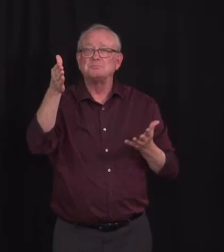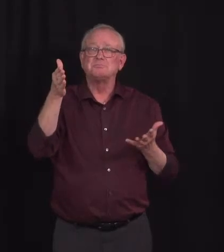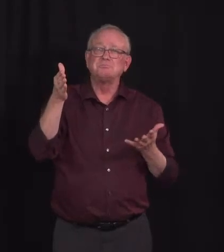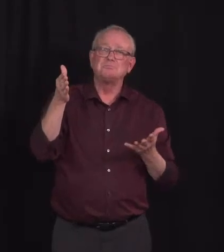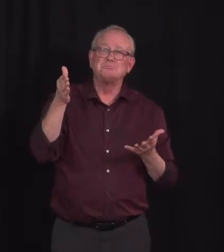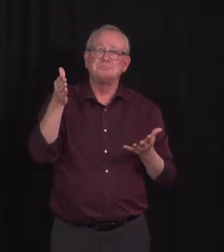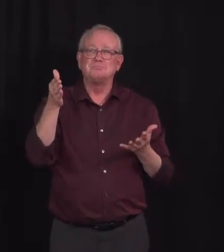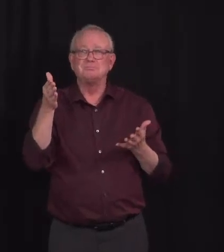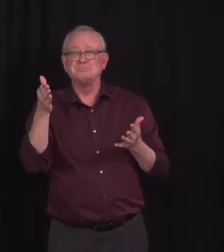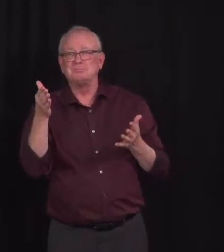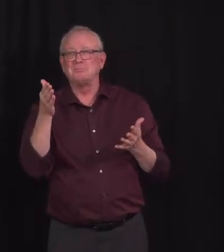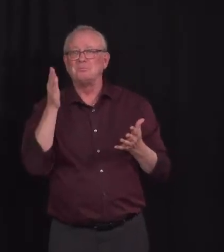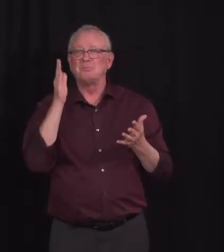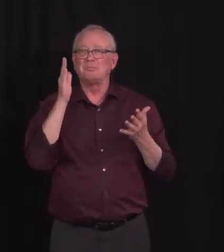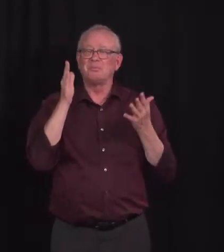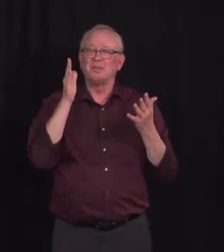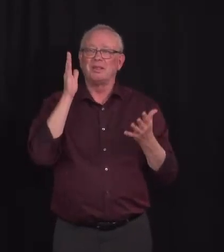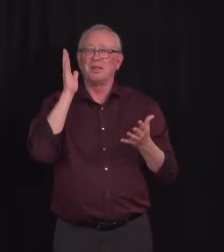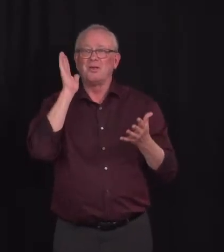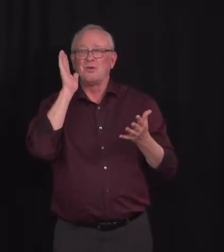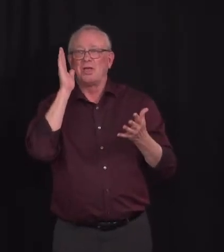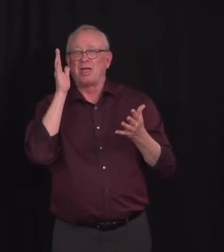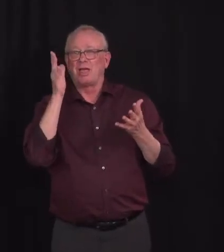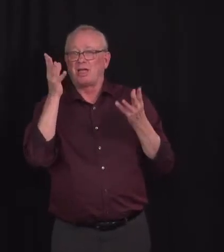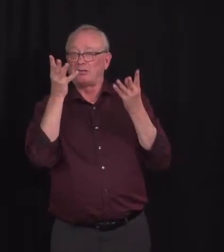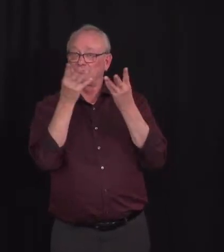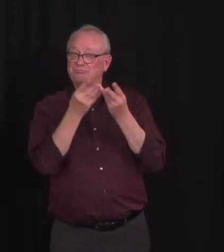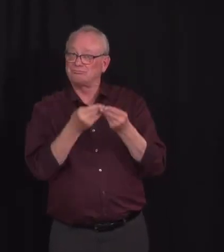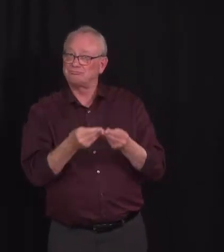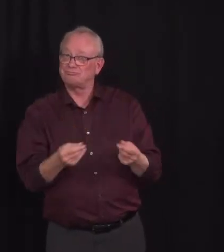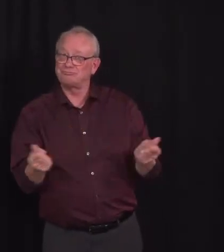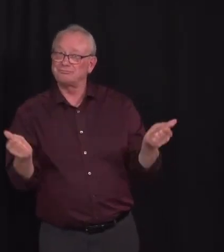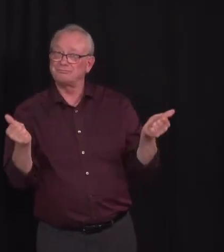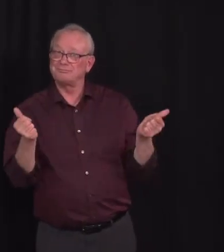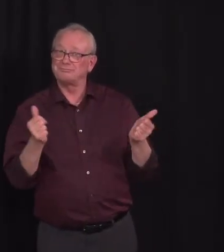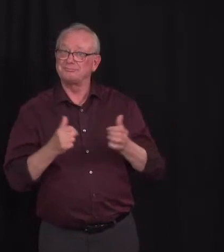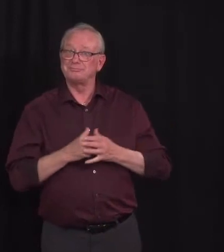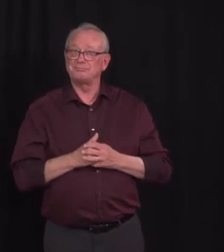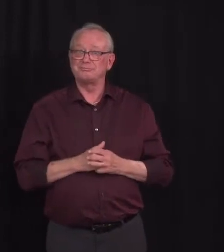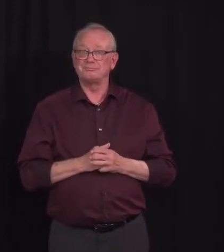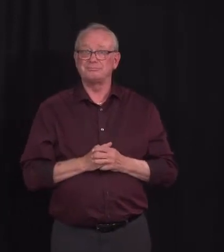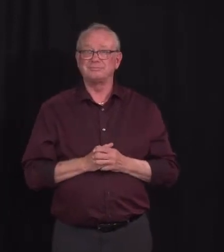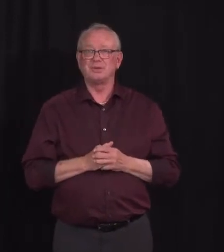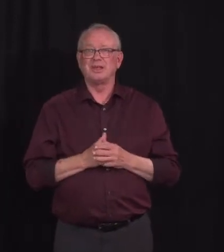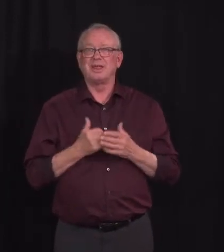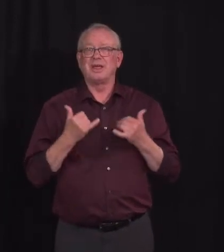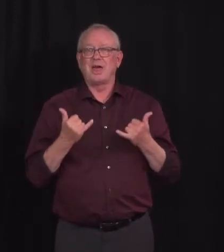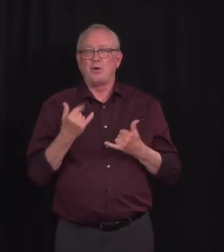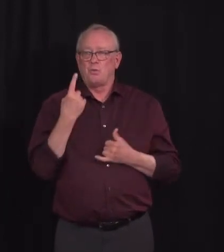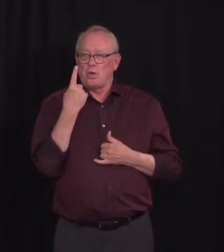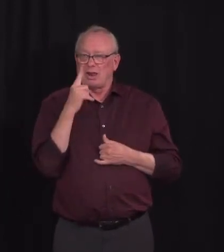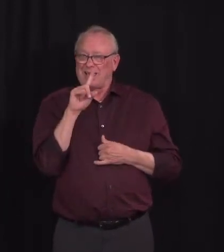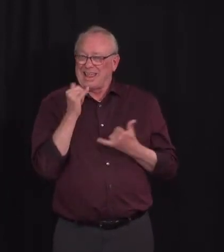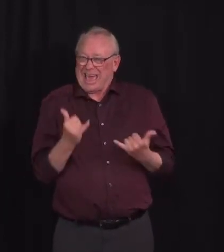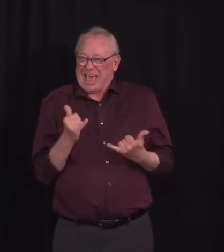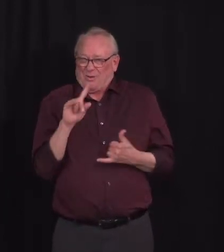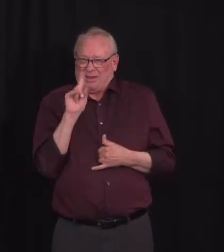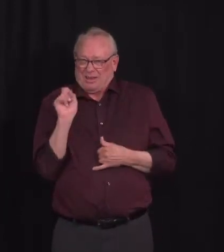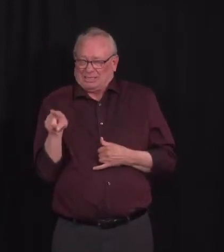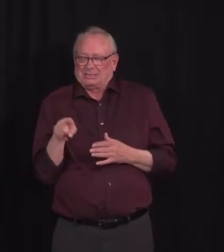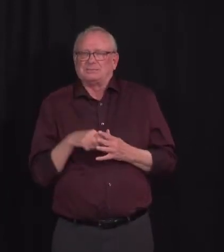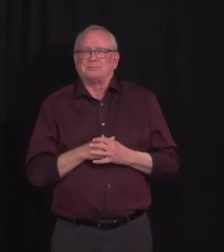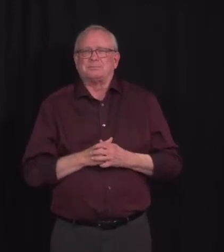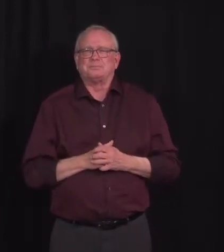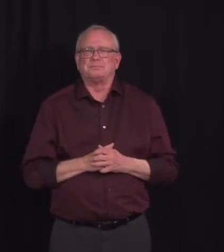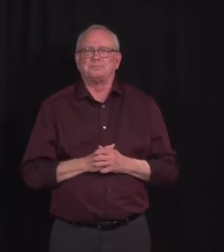be free of a lot of these restrictions. So what I'm going to ask you is, we're talking about an event with the Premier